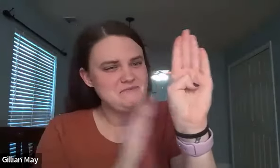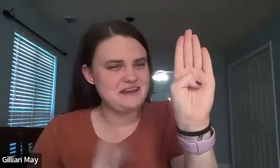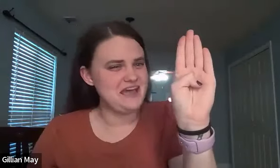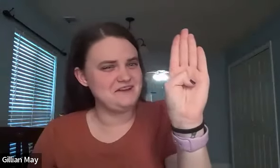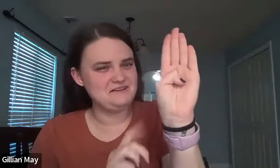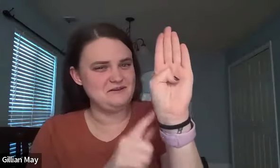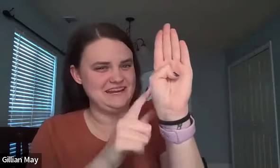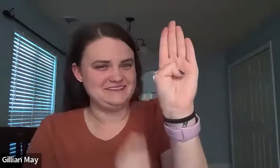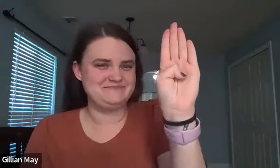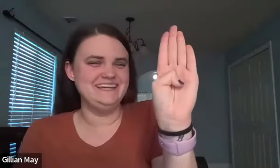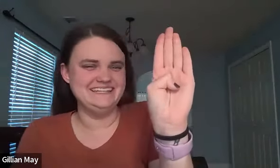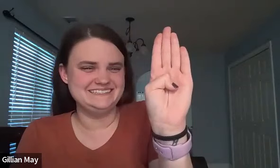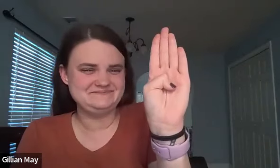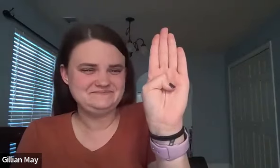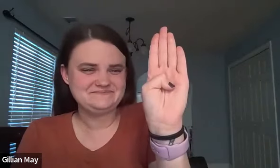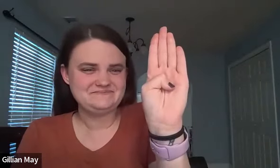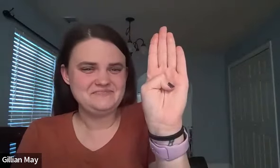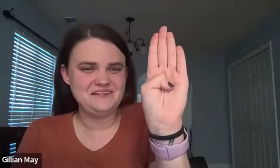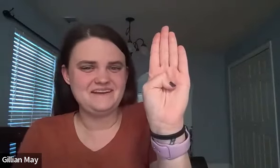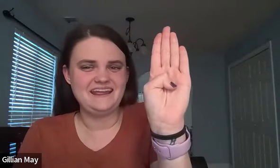helpful when I have color on my nails. All right.